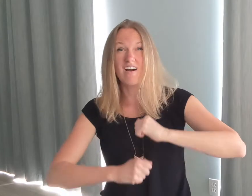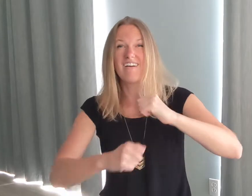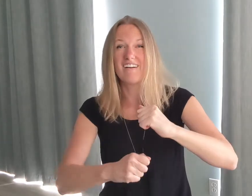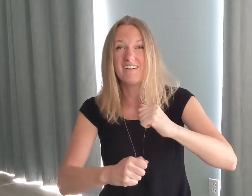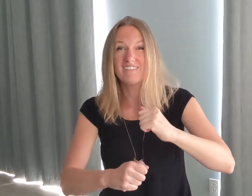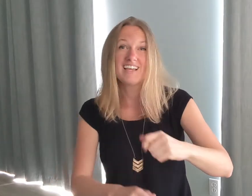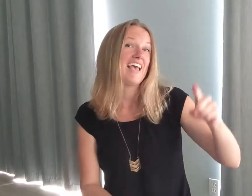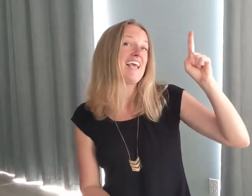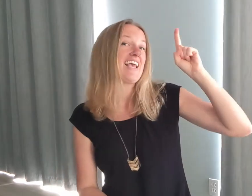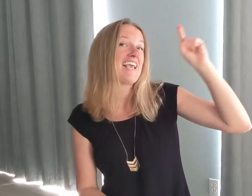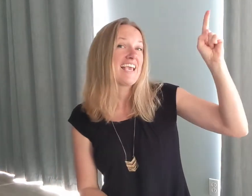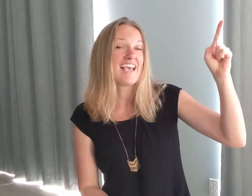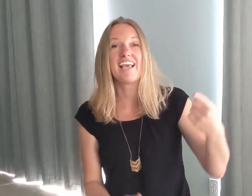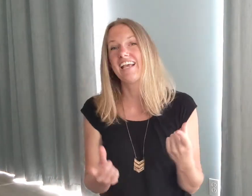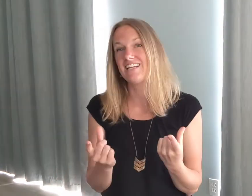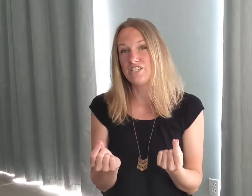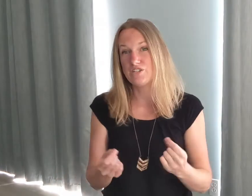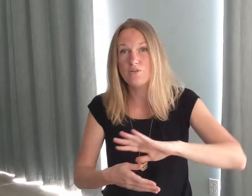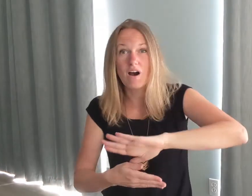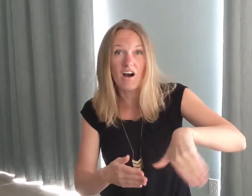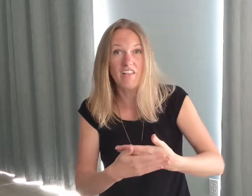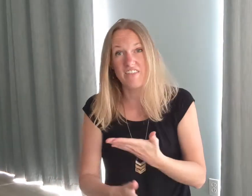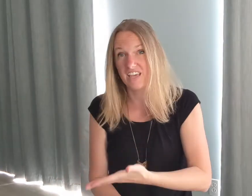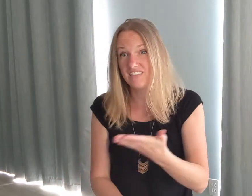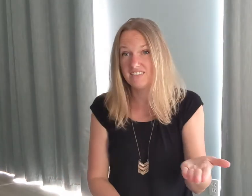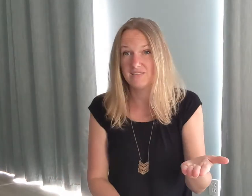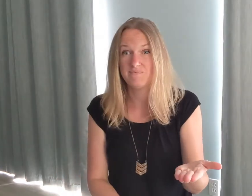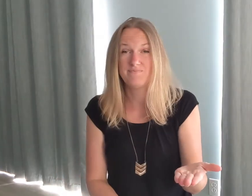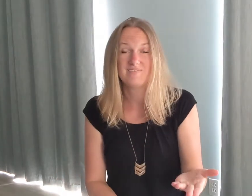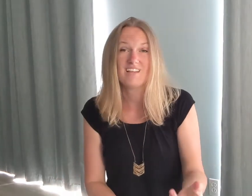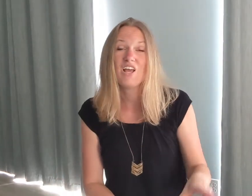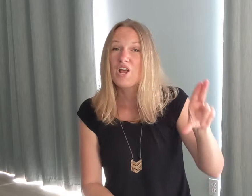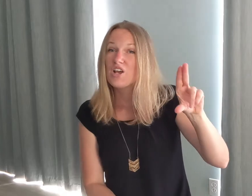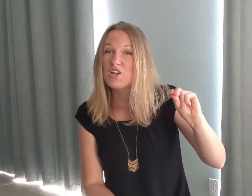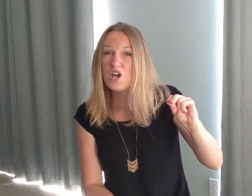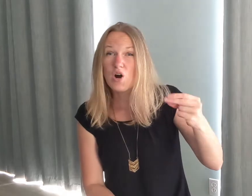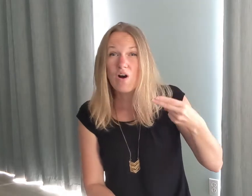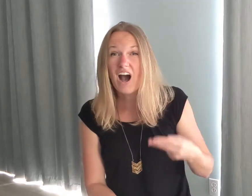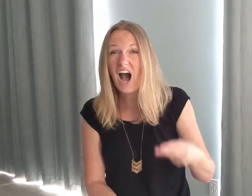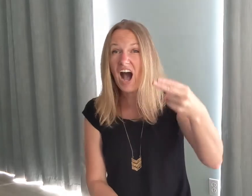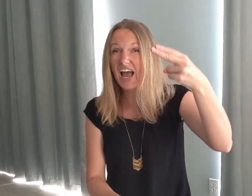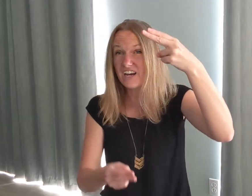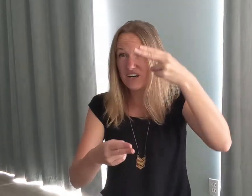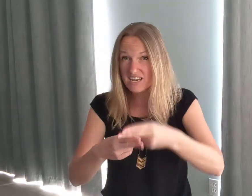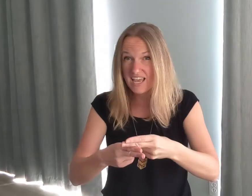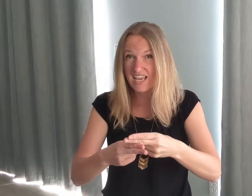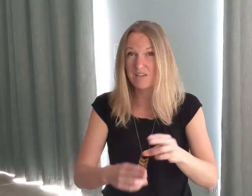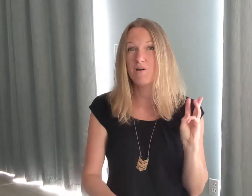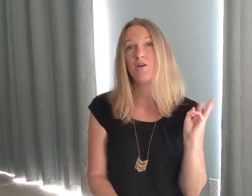stronger. He can do all things. No higher name